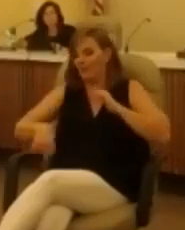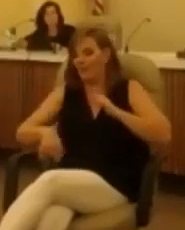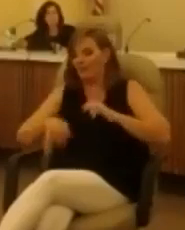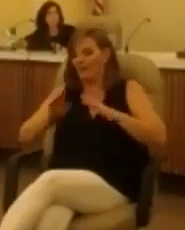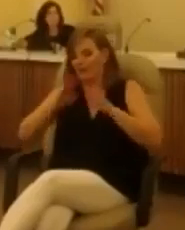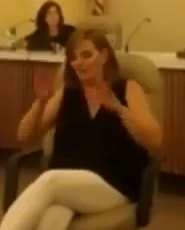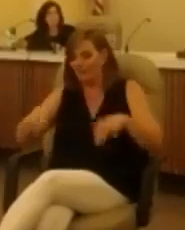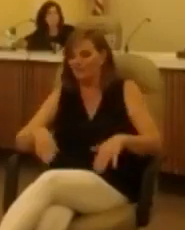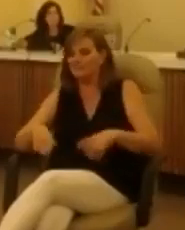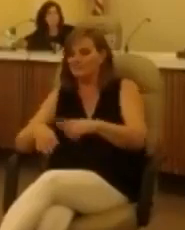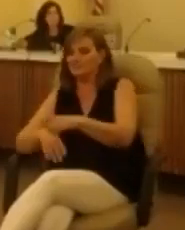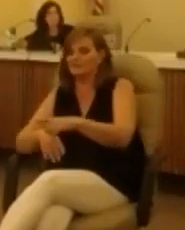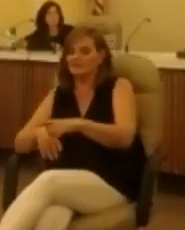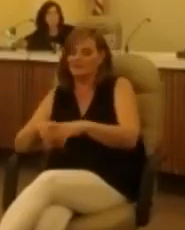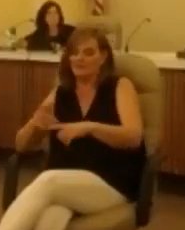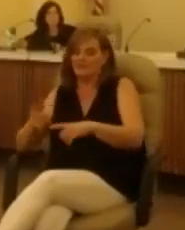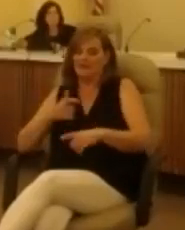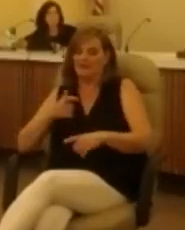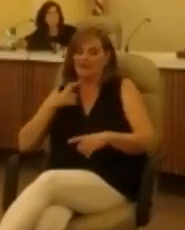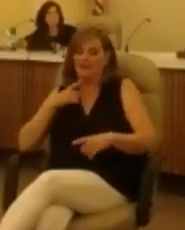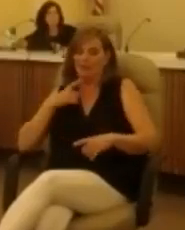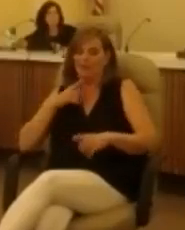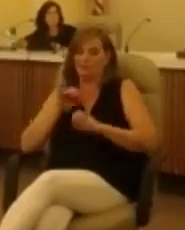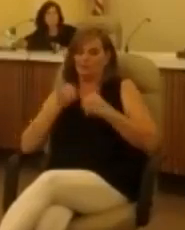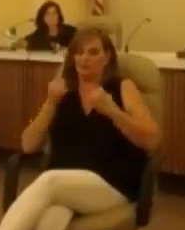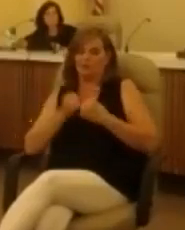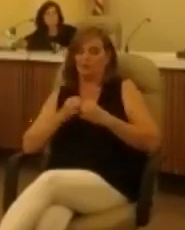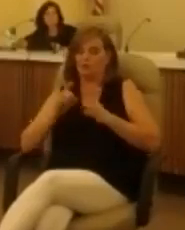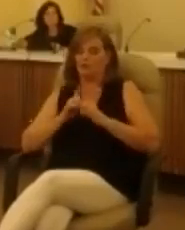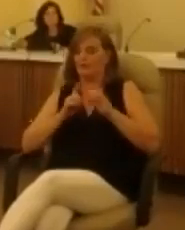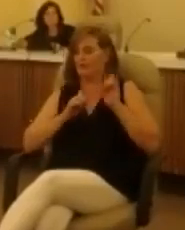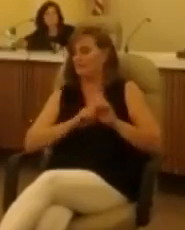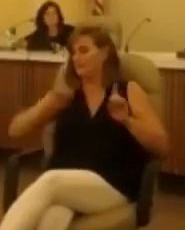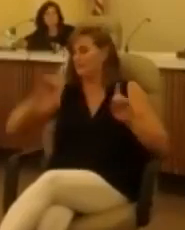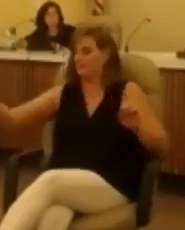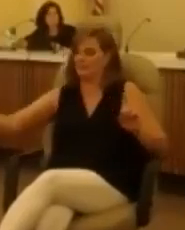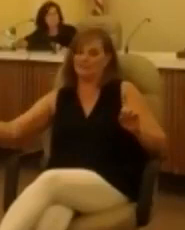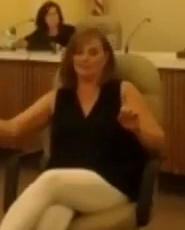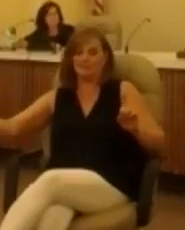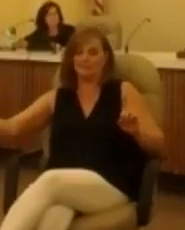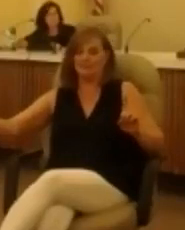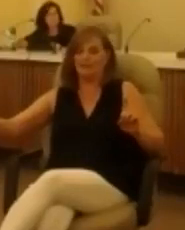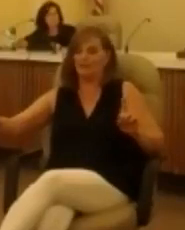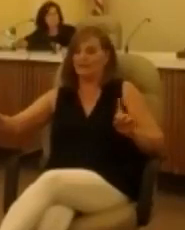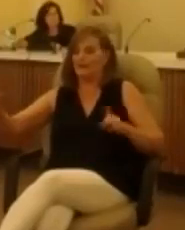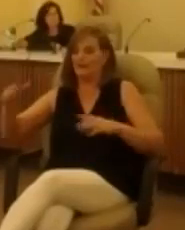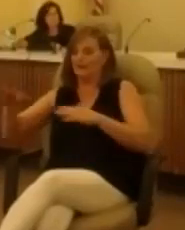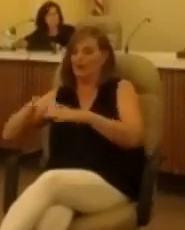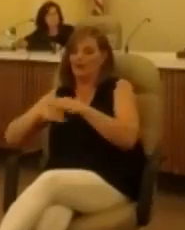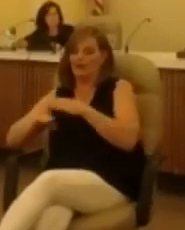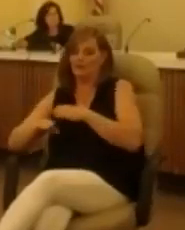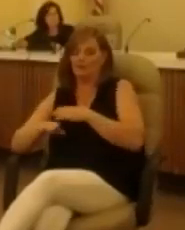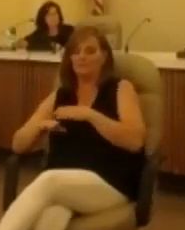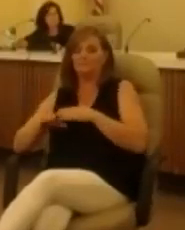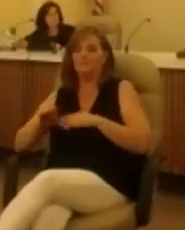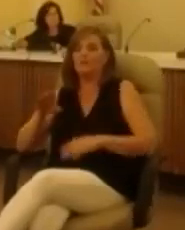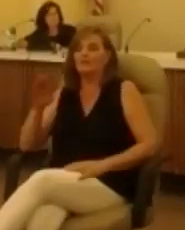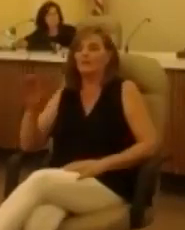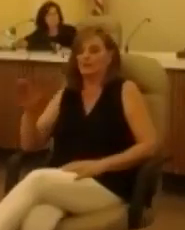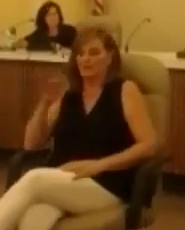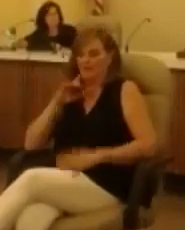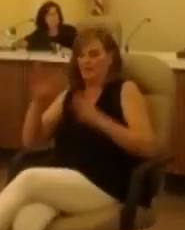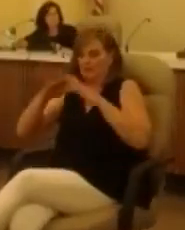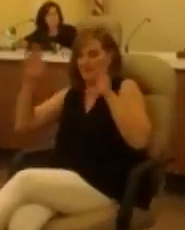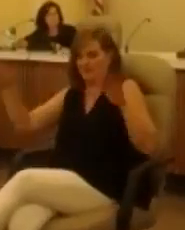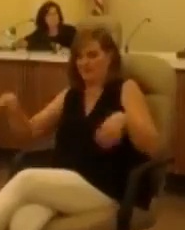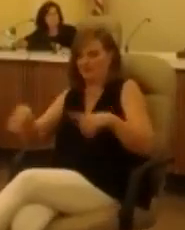and under the, they were socially distanced under the bocce court pavilion. And so they were very excited when we said,